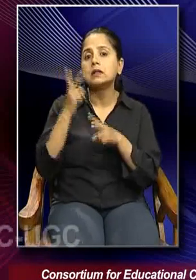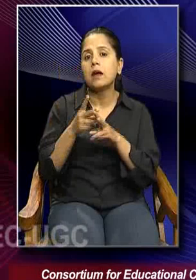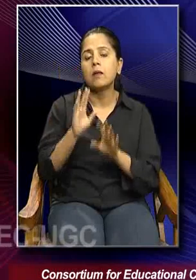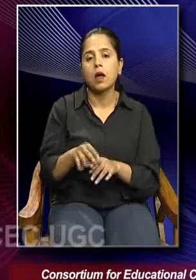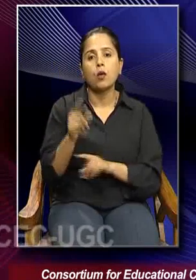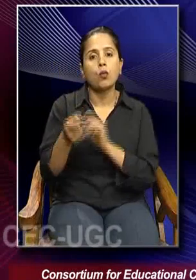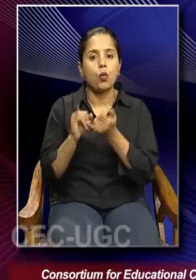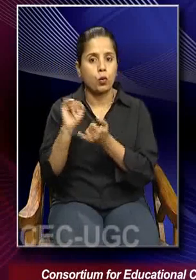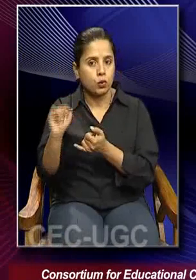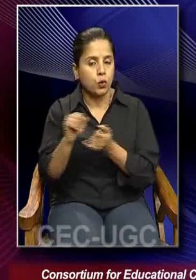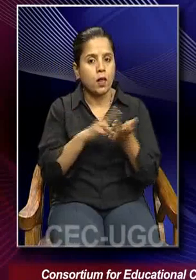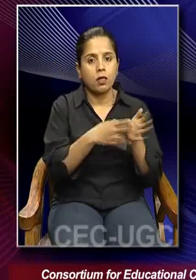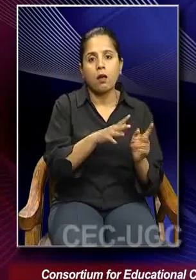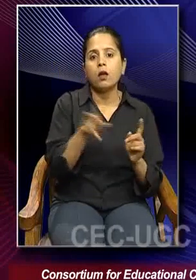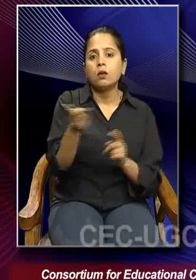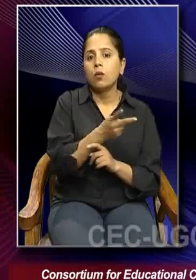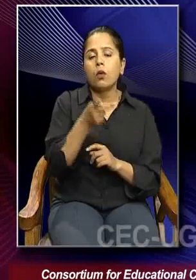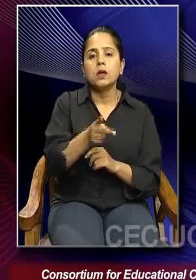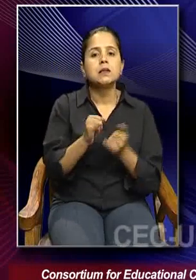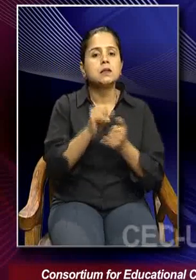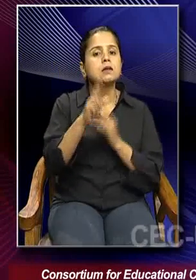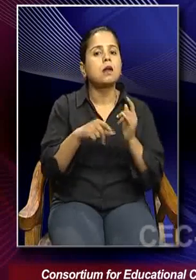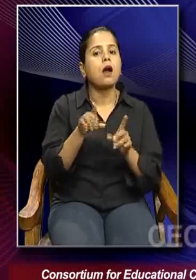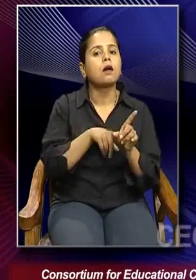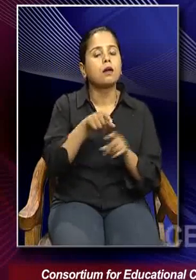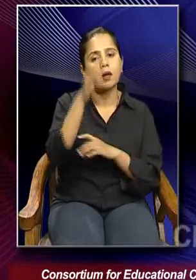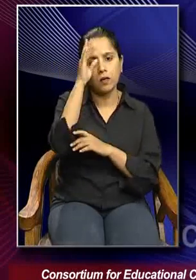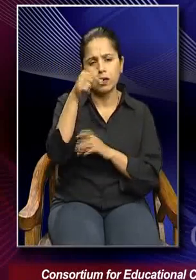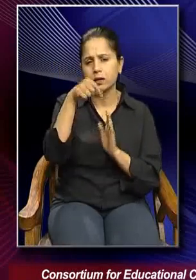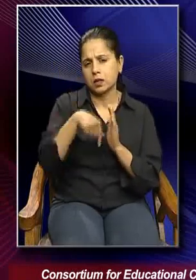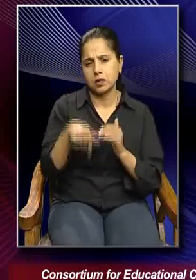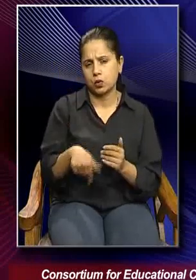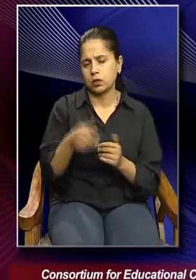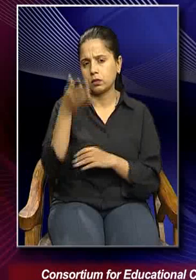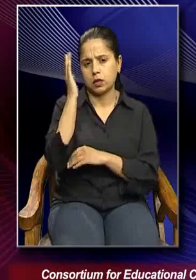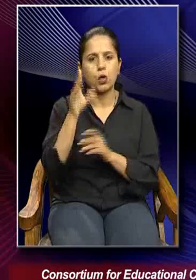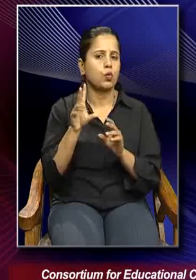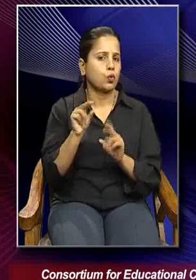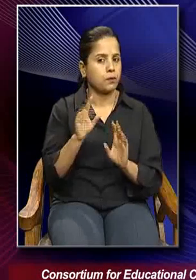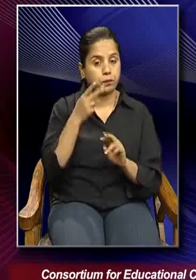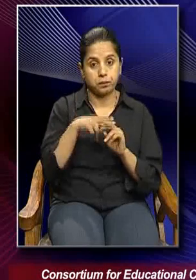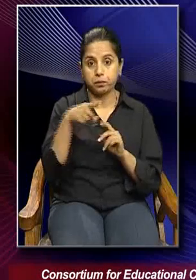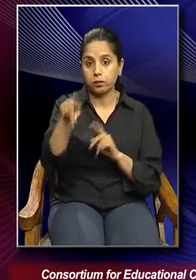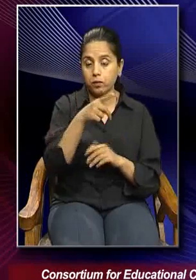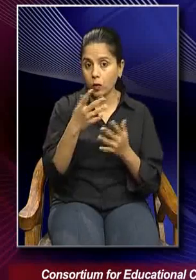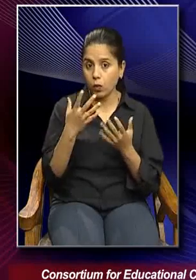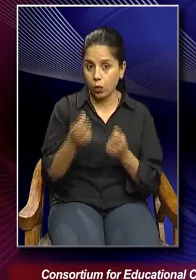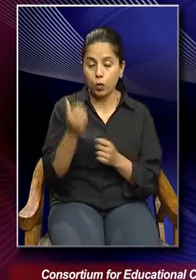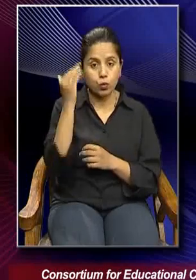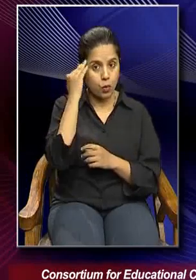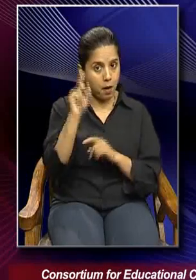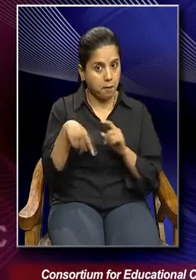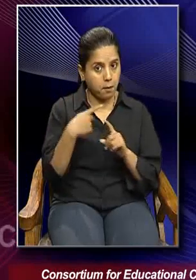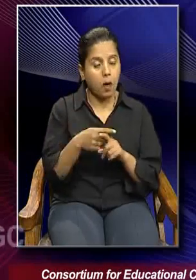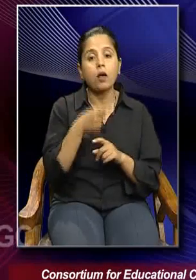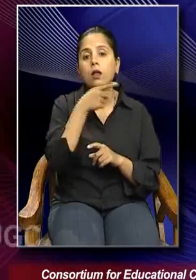and Prakriti in Sāṅkhya philosophy. So that we are not going to discuss in our today's lecture. If you want to know about